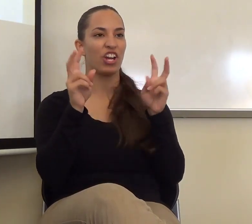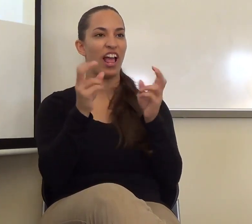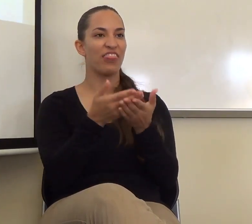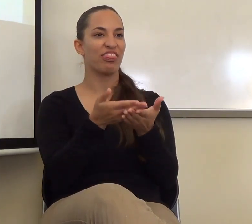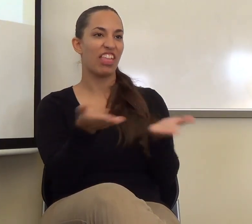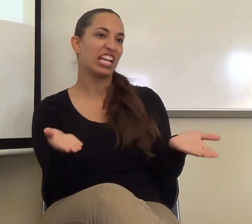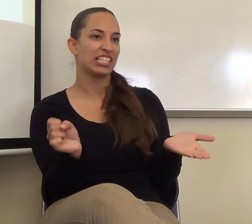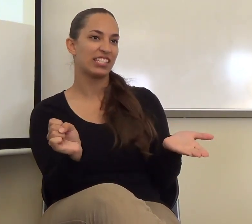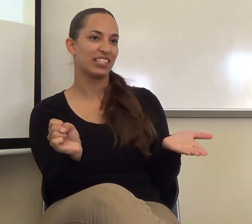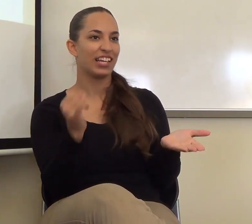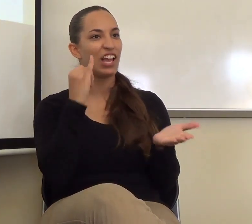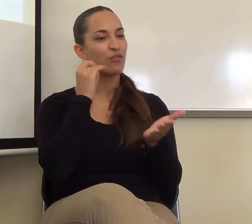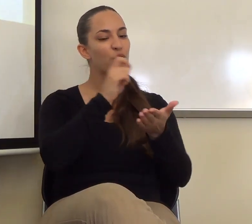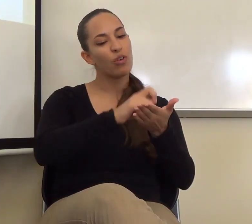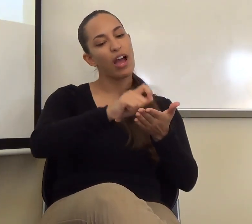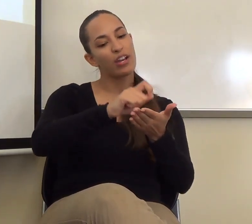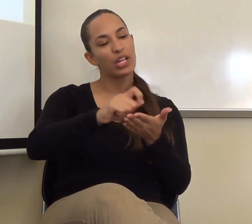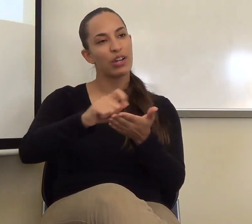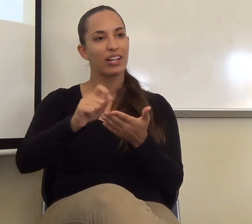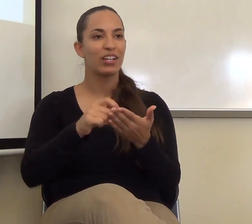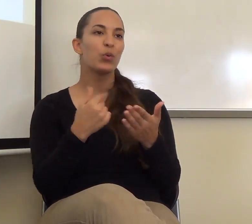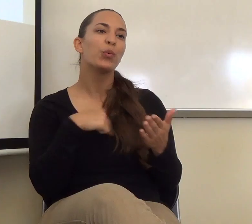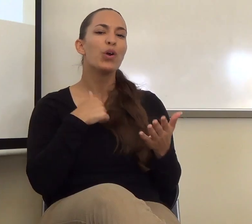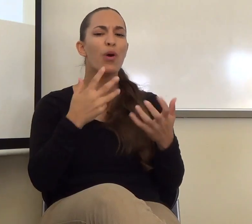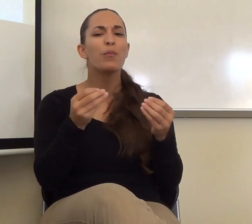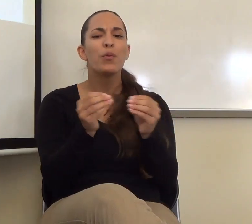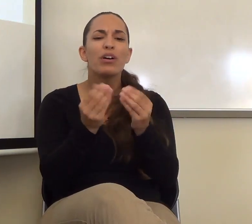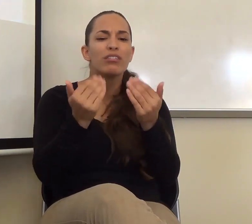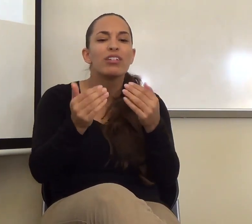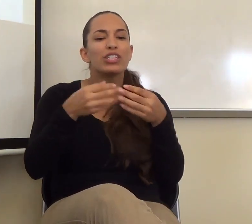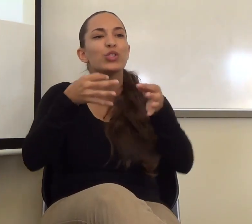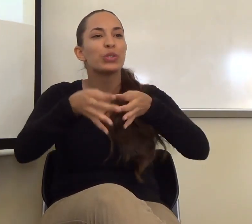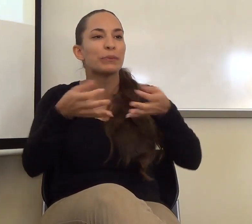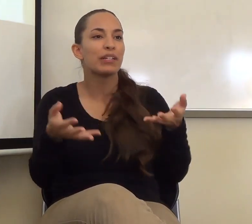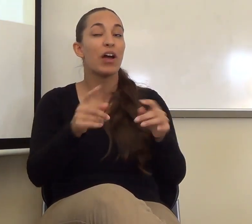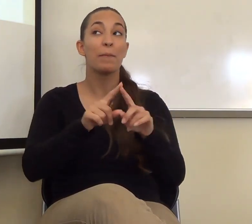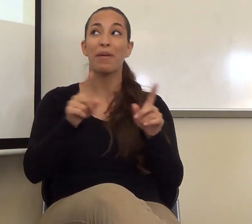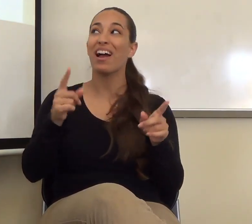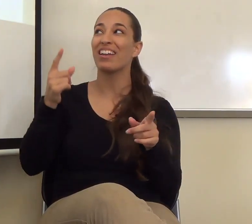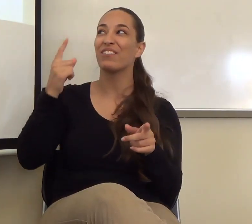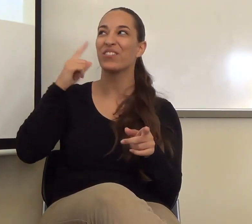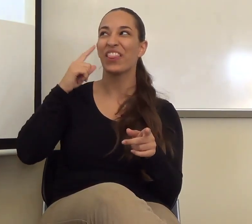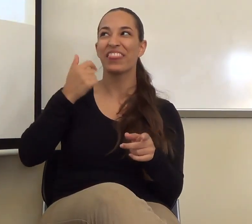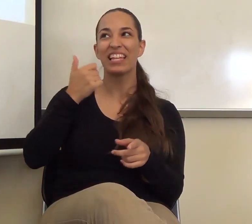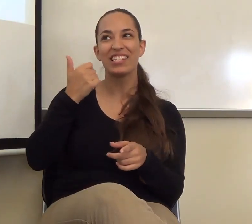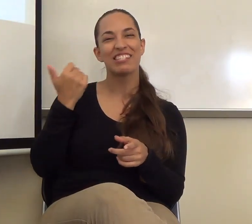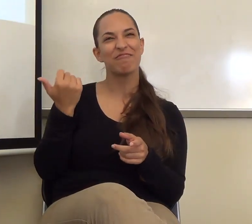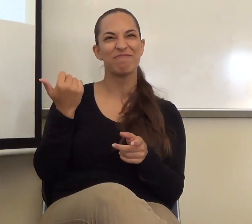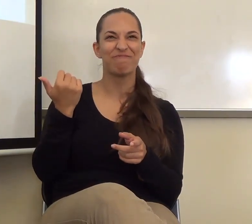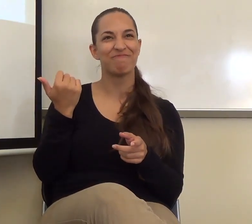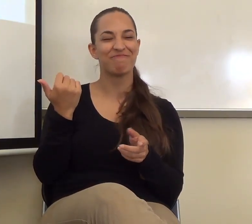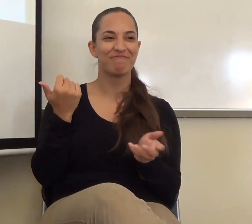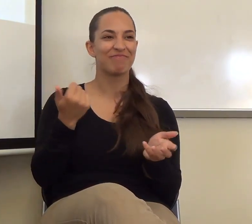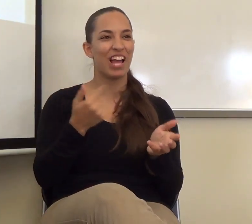you're writing, in your writing, we want you to be more descriptive. But in something like this, you know, I want you to be a little bit